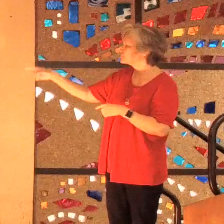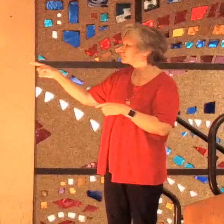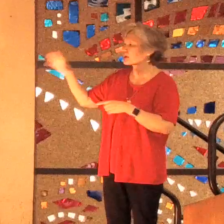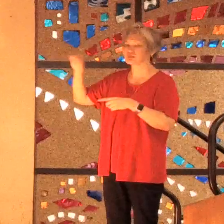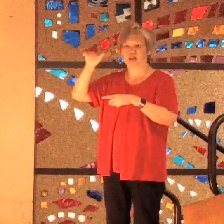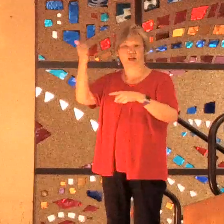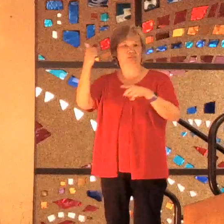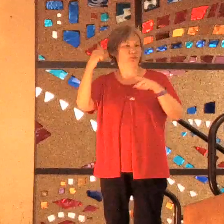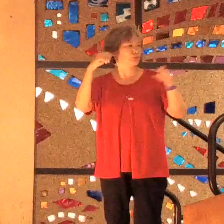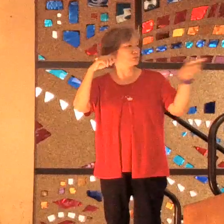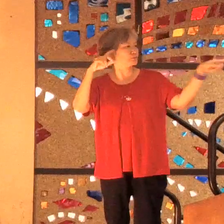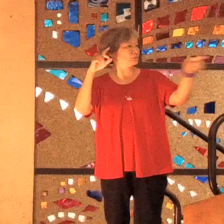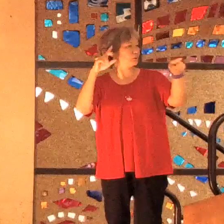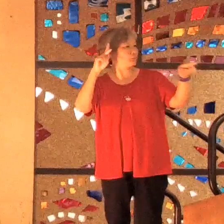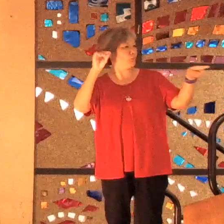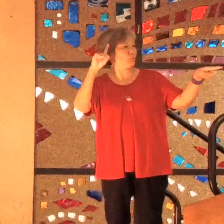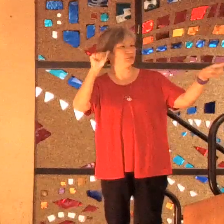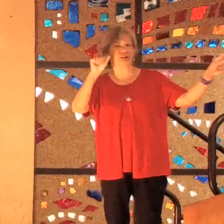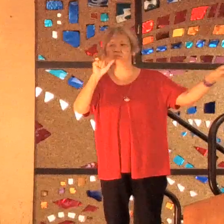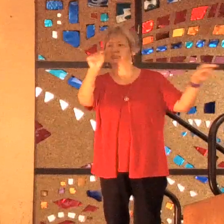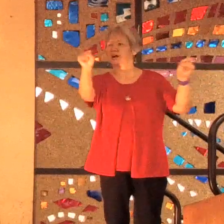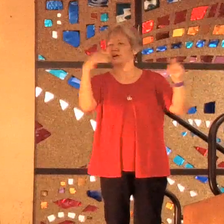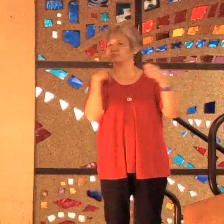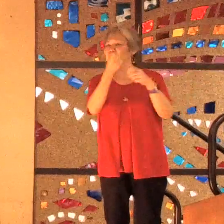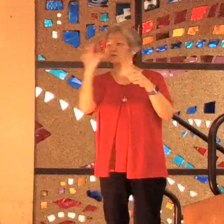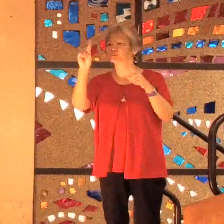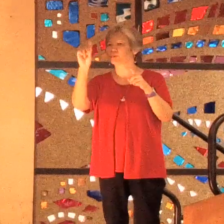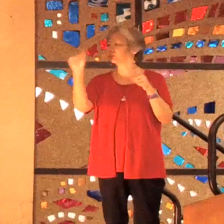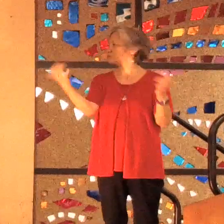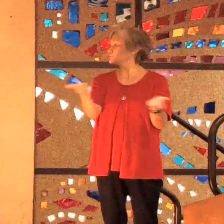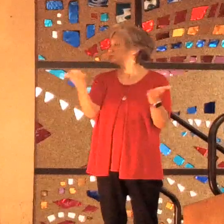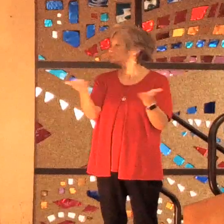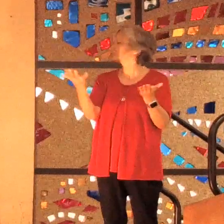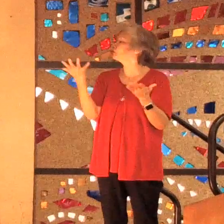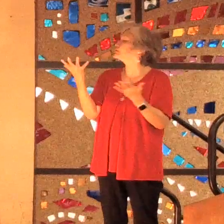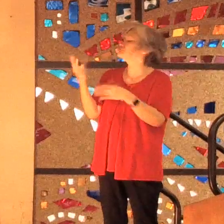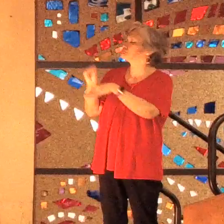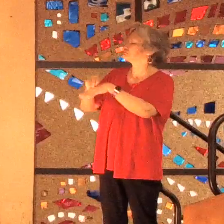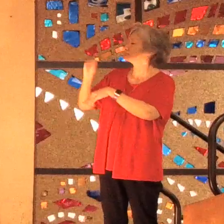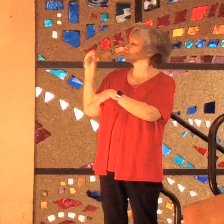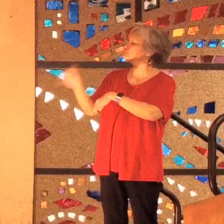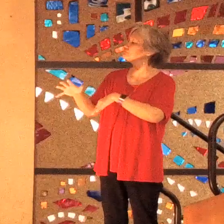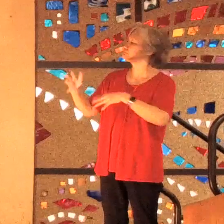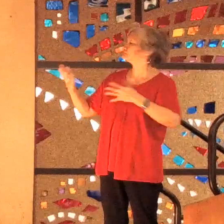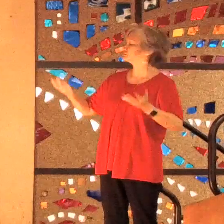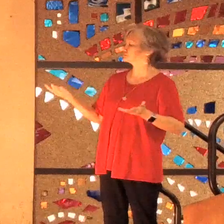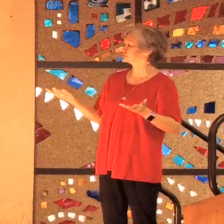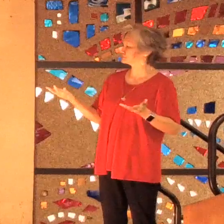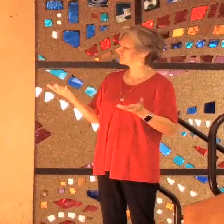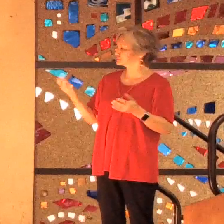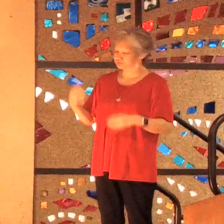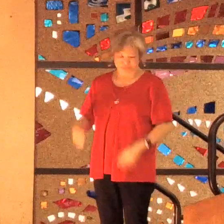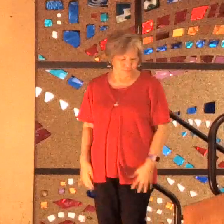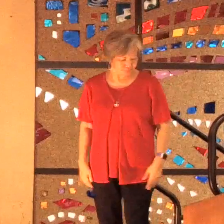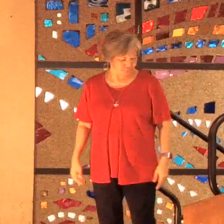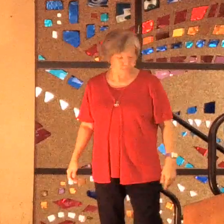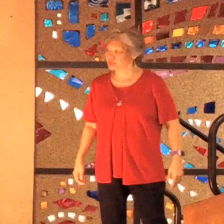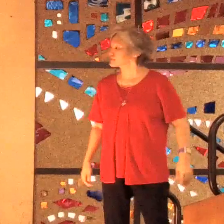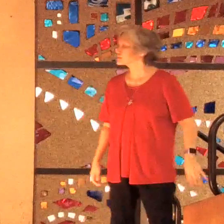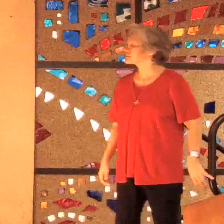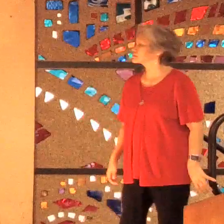wisdom, words of wisdom or advice, maybe to other K CODAs or C CODAs that we have here in the audience or here on the